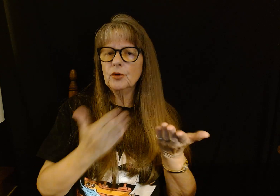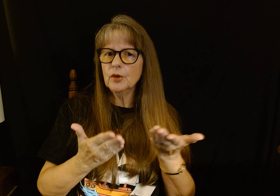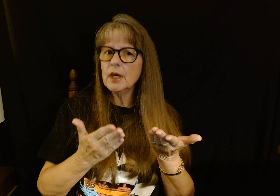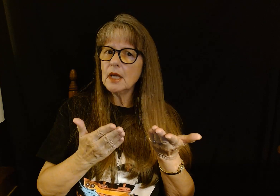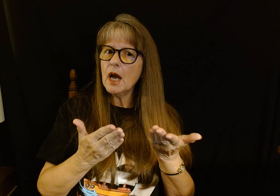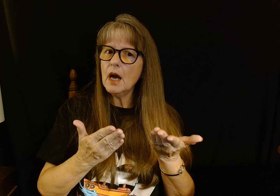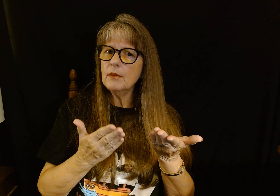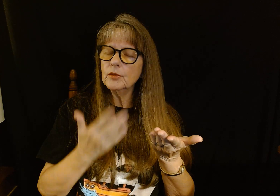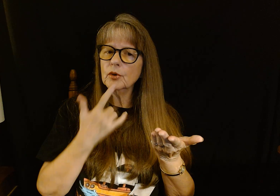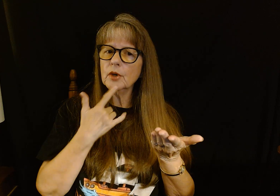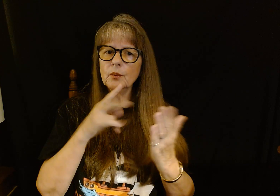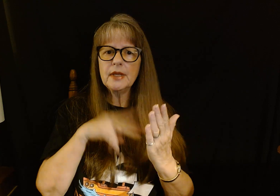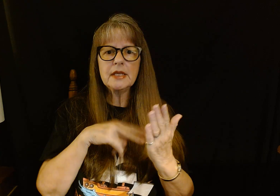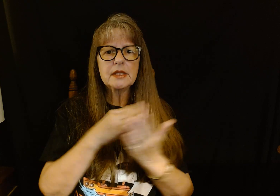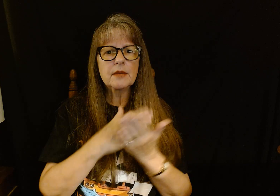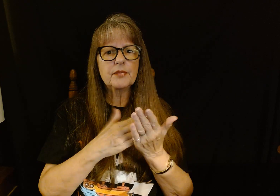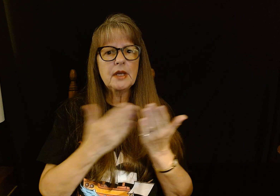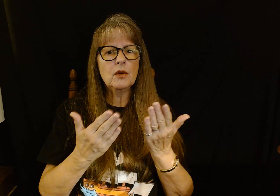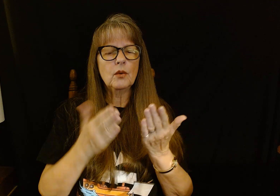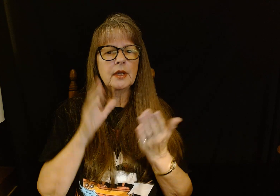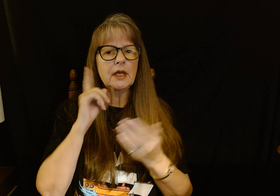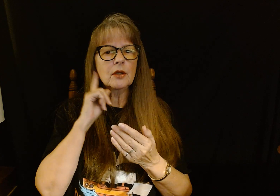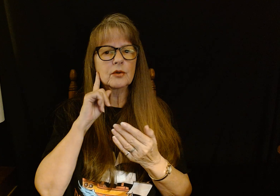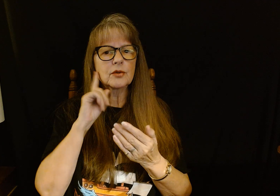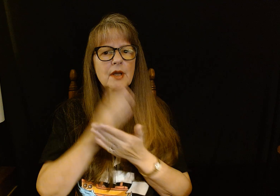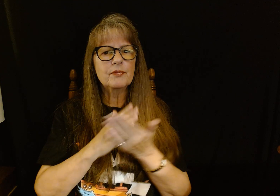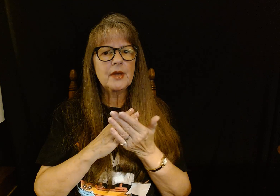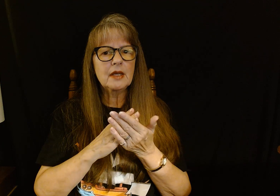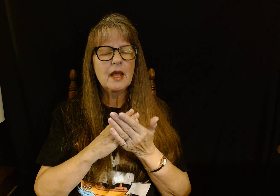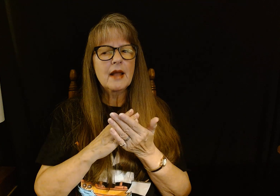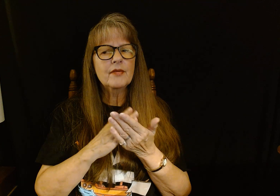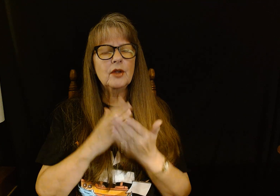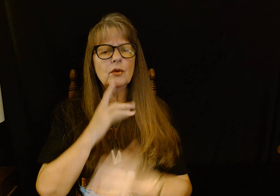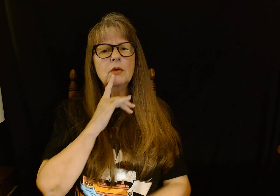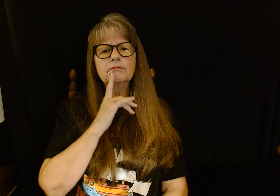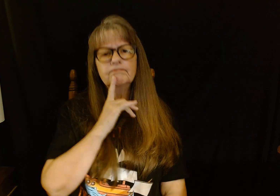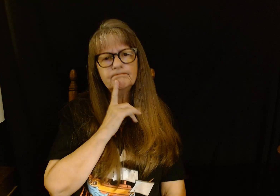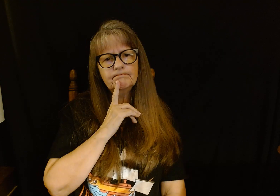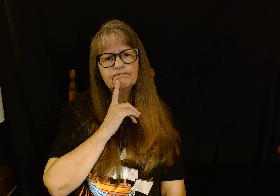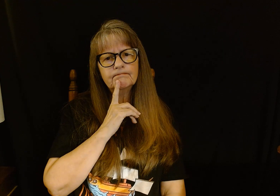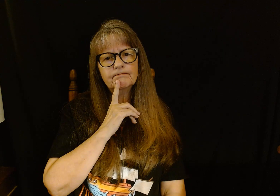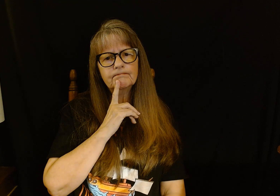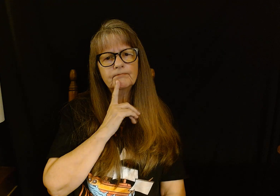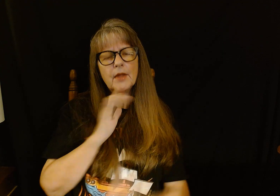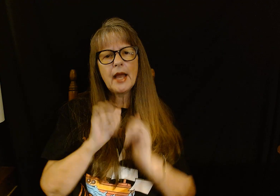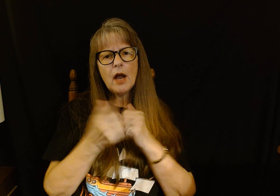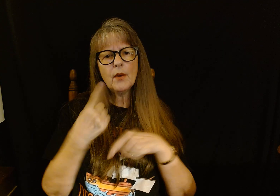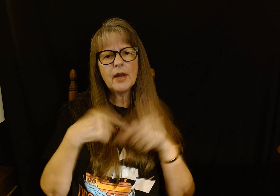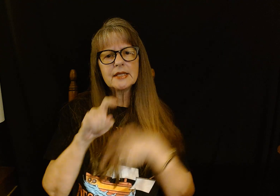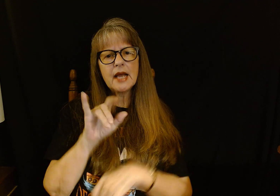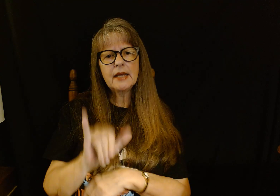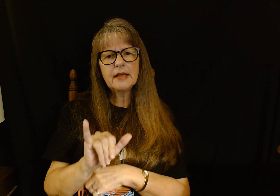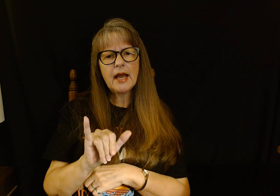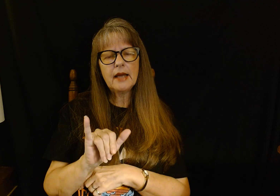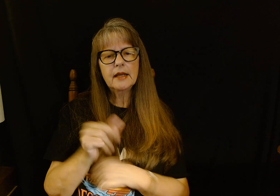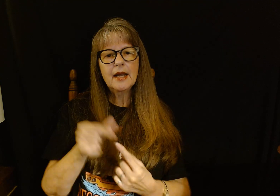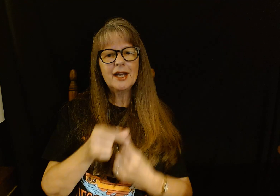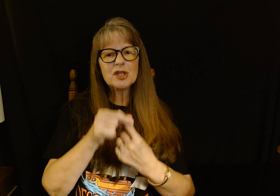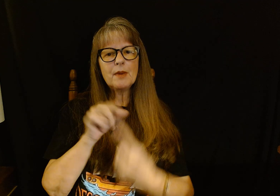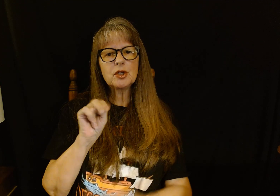going to read something or hear something that you're going, how would I sign that? And especially the